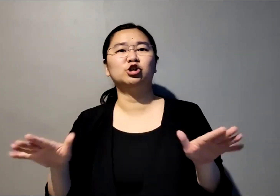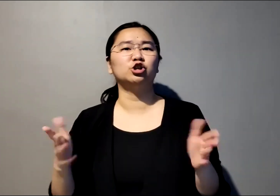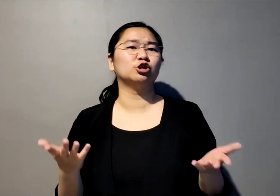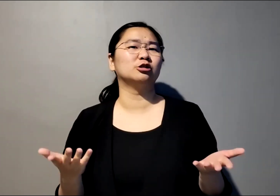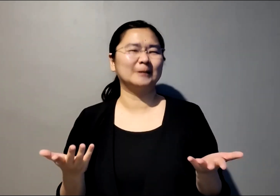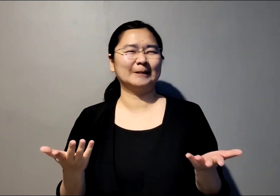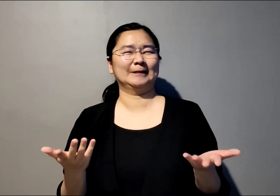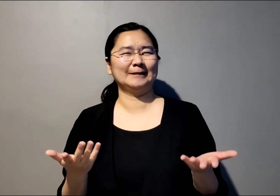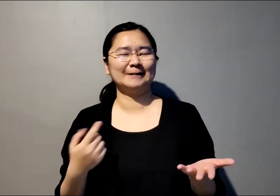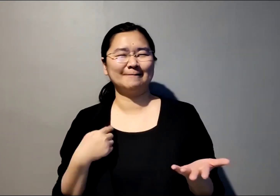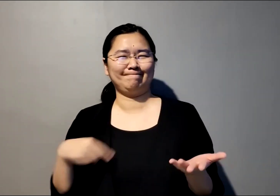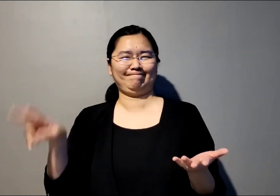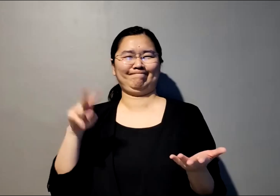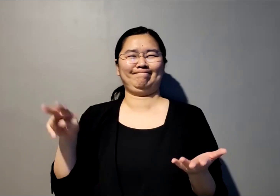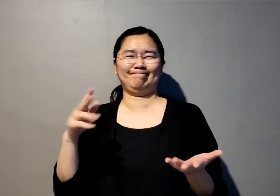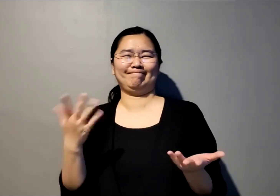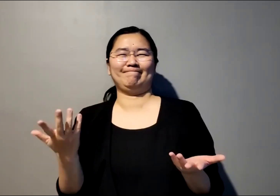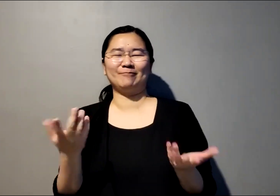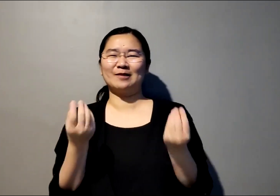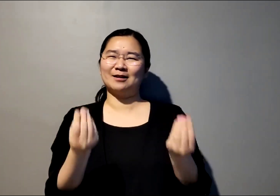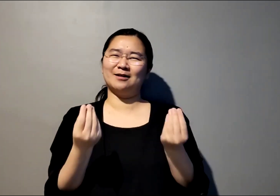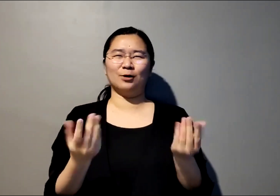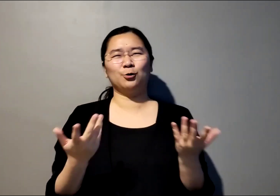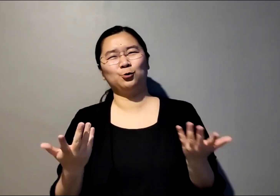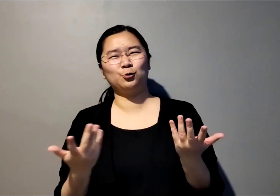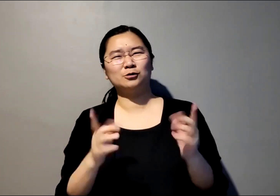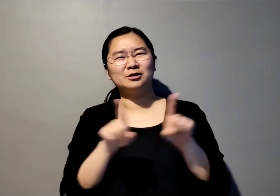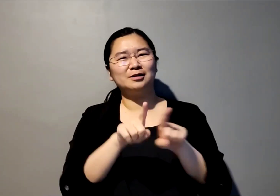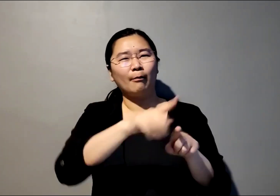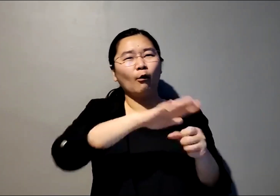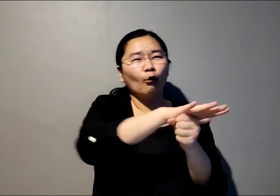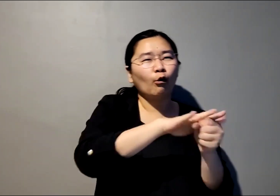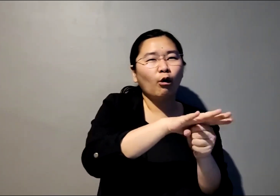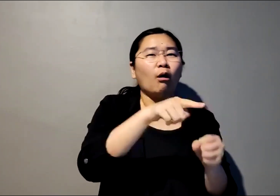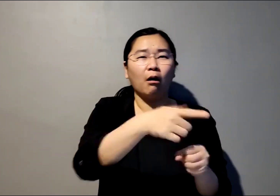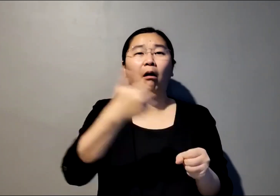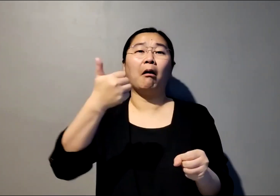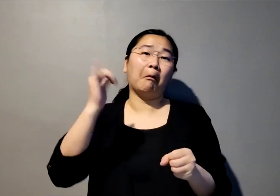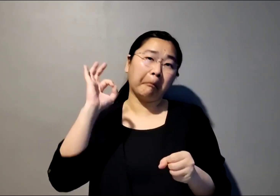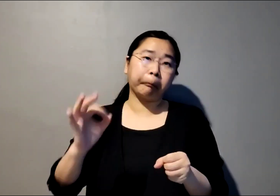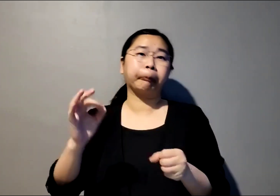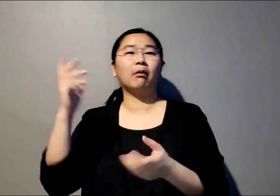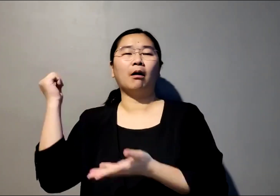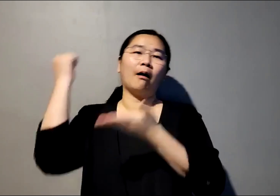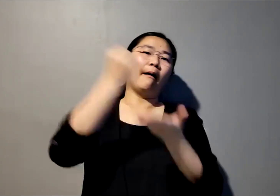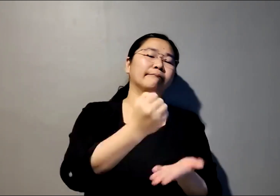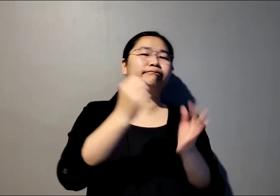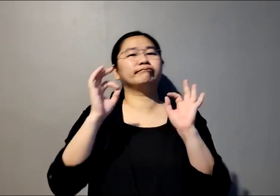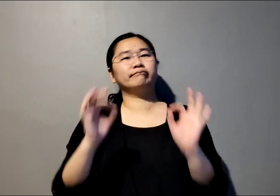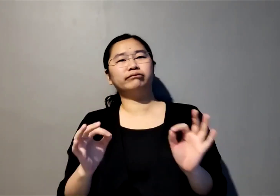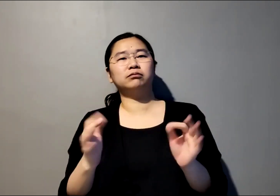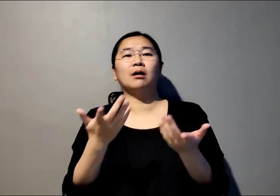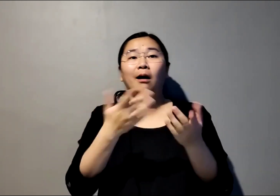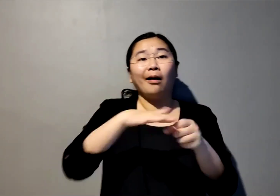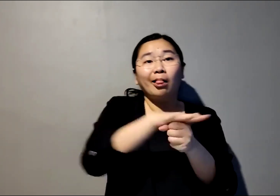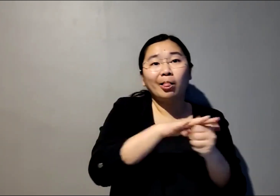renovation for some institutions. And usually the justification by the government